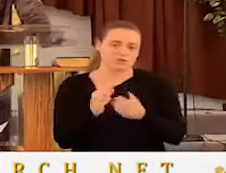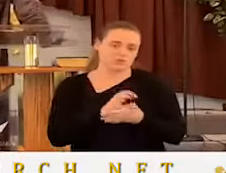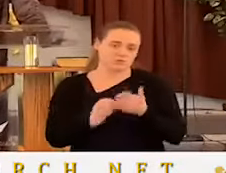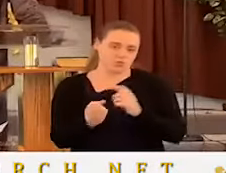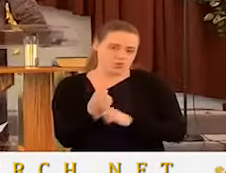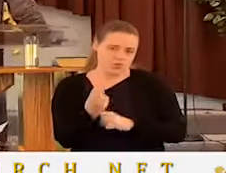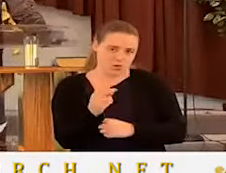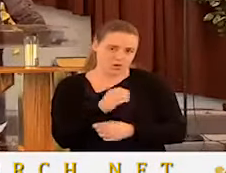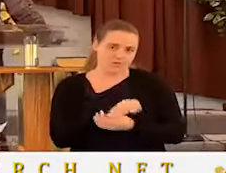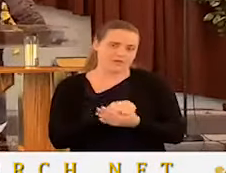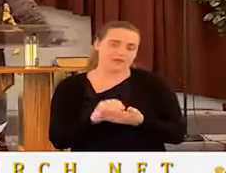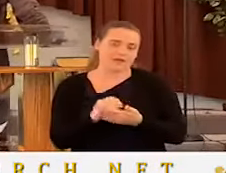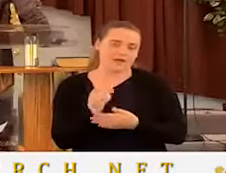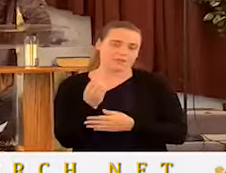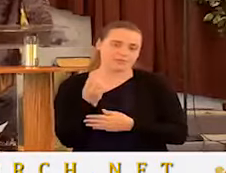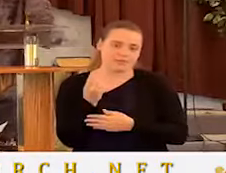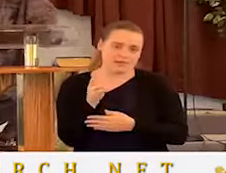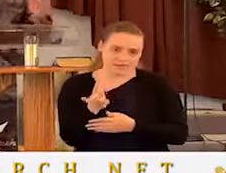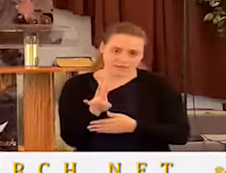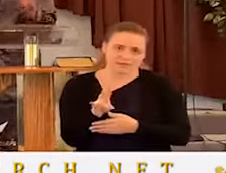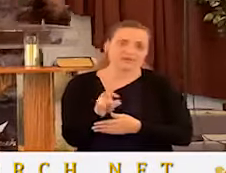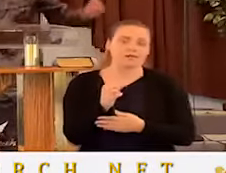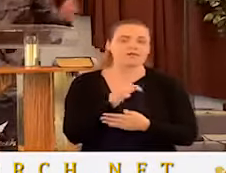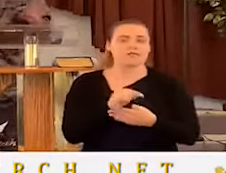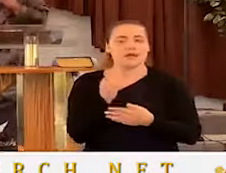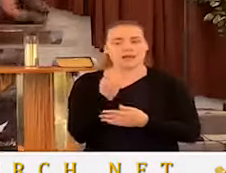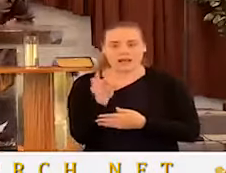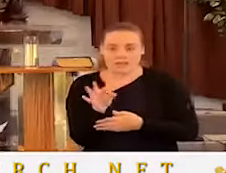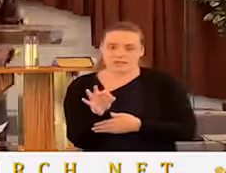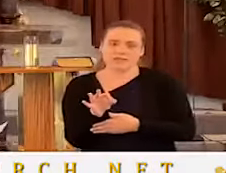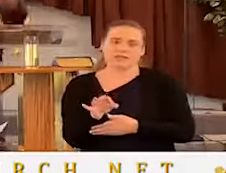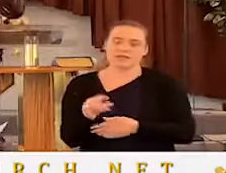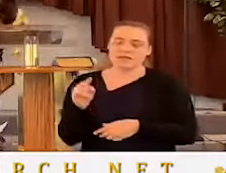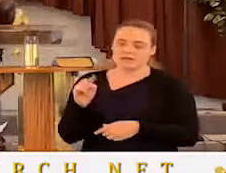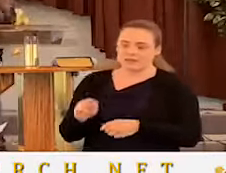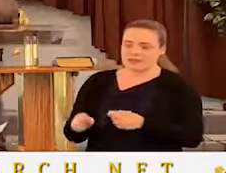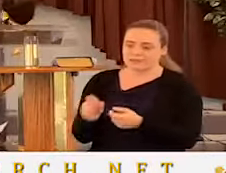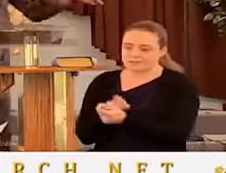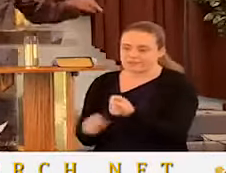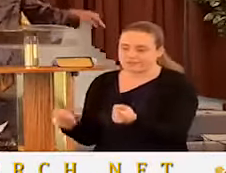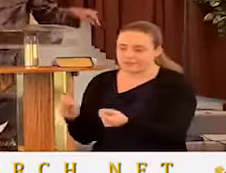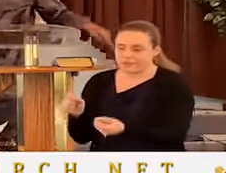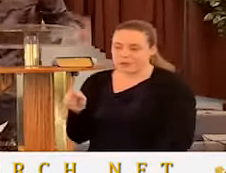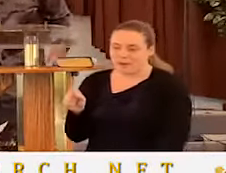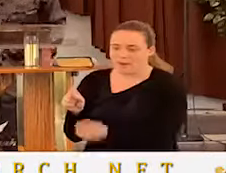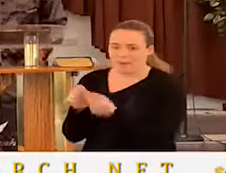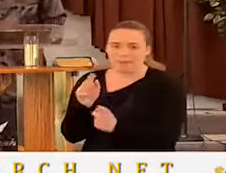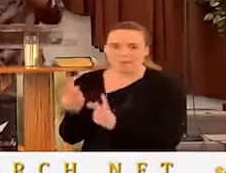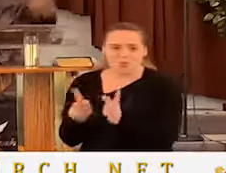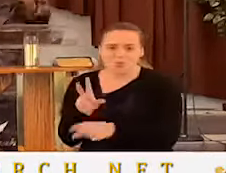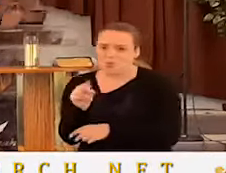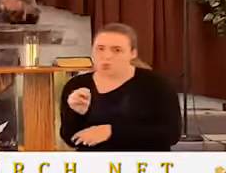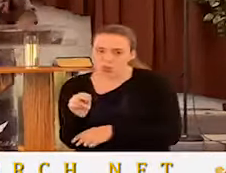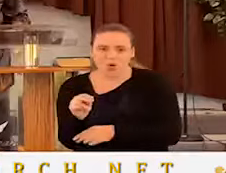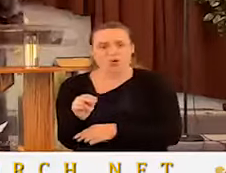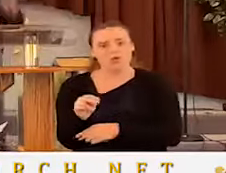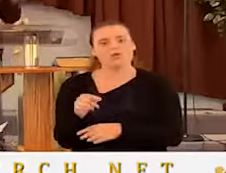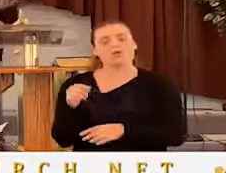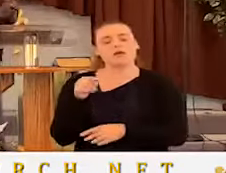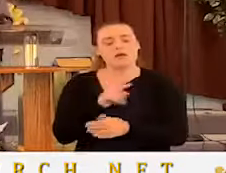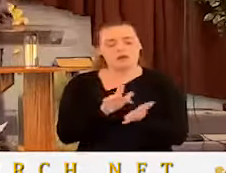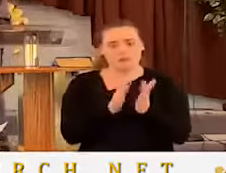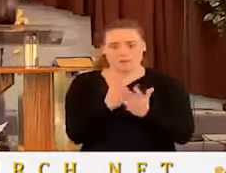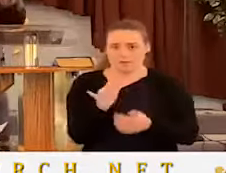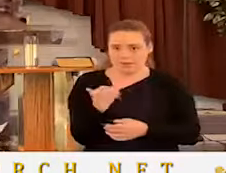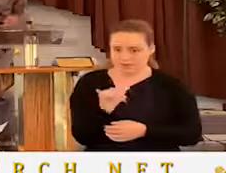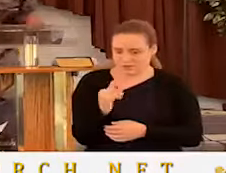revenge. Romans 12 and 19. Repay no evil for evil. Romans 12 and verse 14. Love your